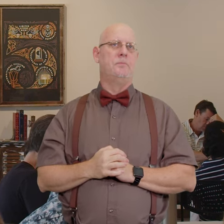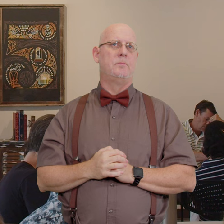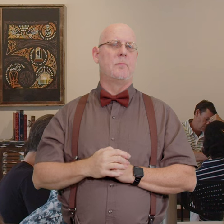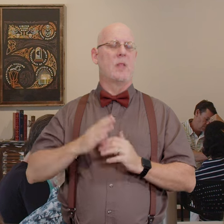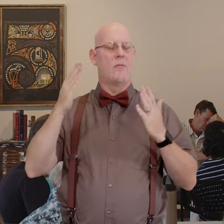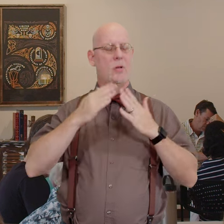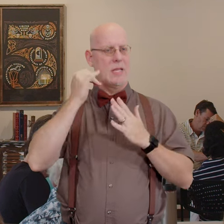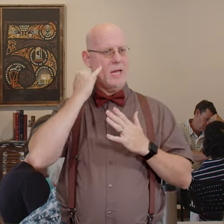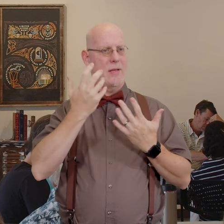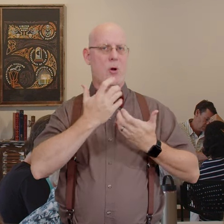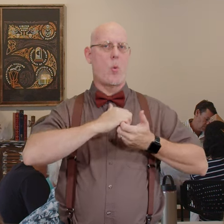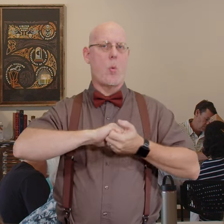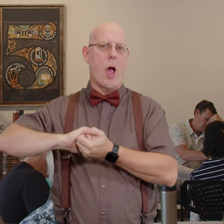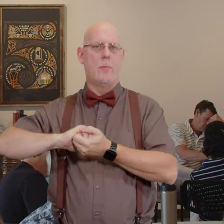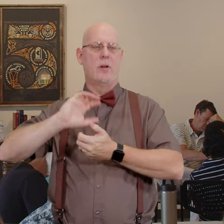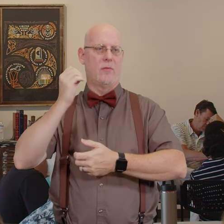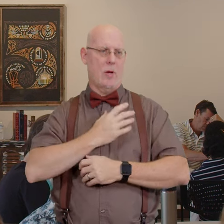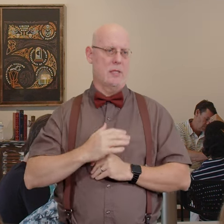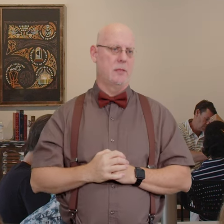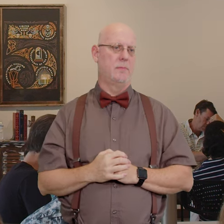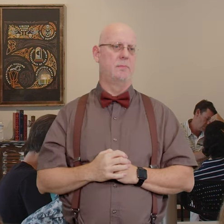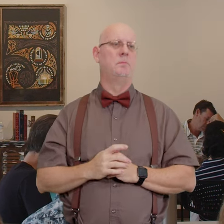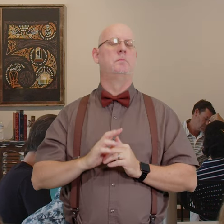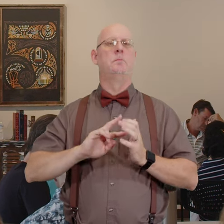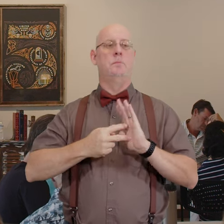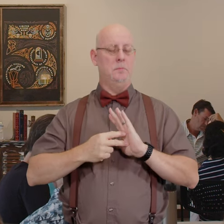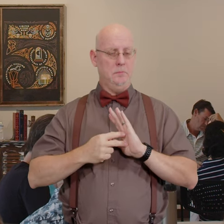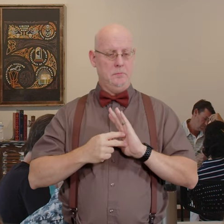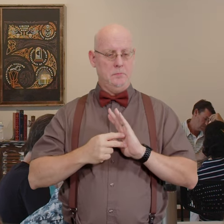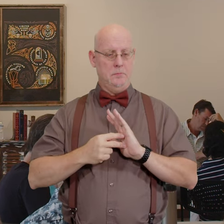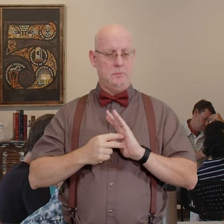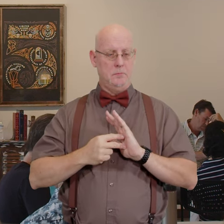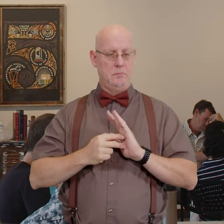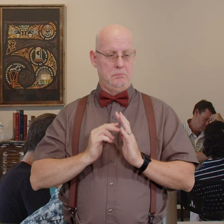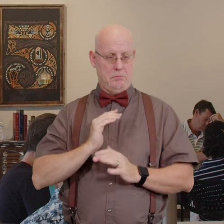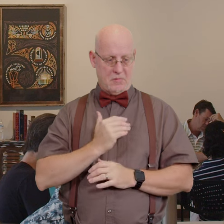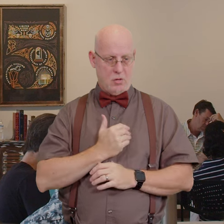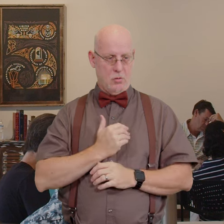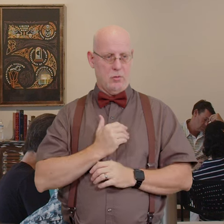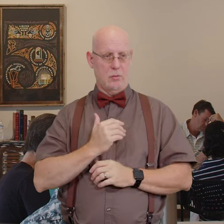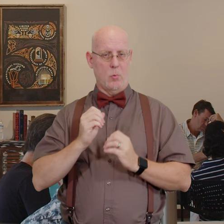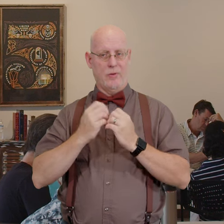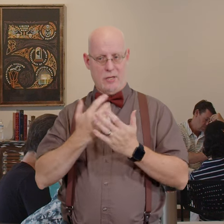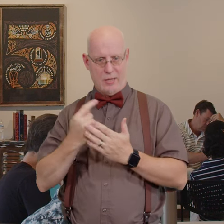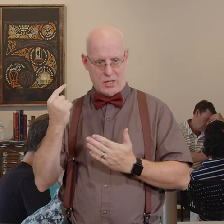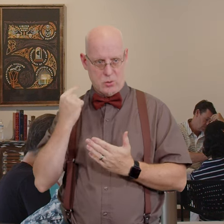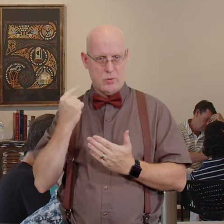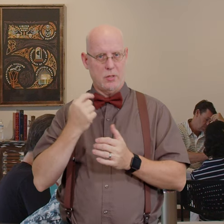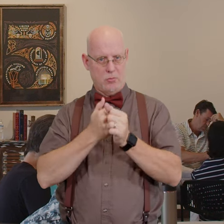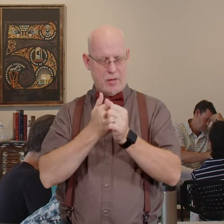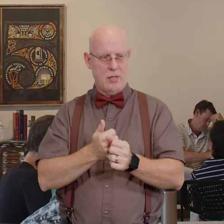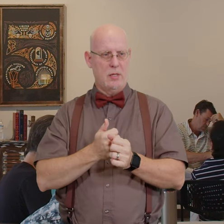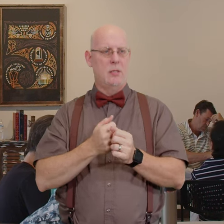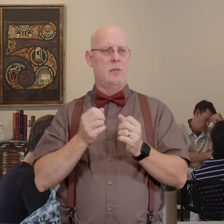It really focuses on the idea of cooperative grace, meaning that human agency, this is the more, if you were here last week, just